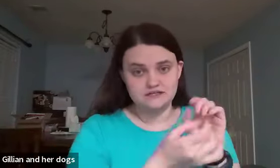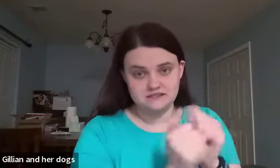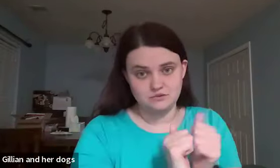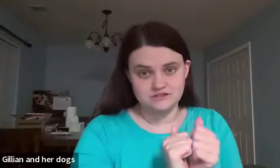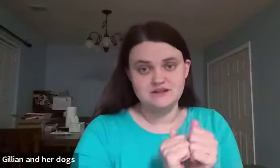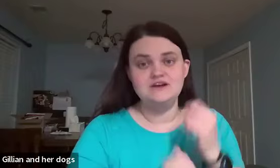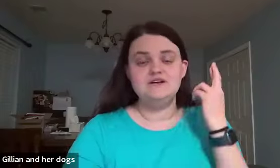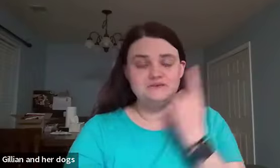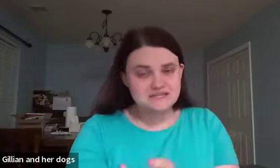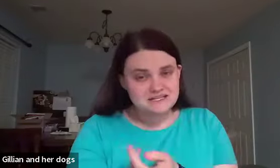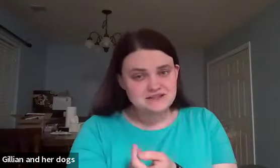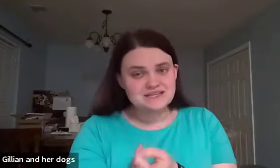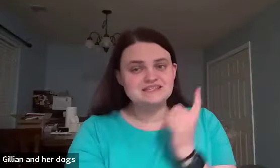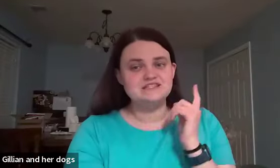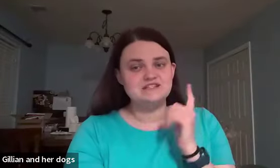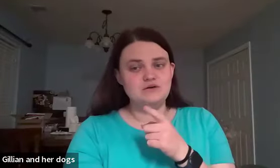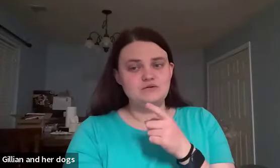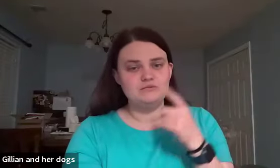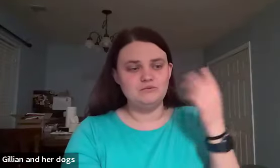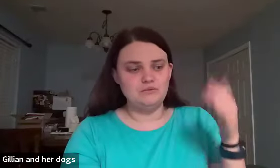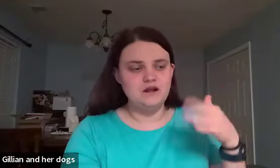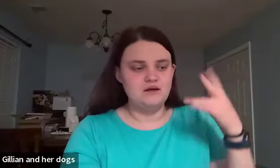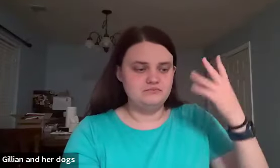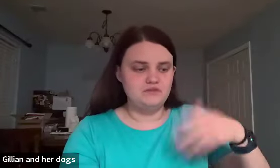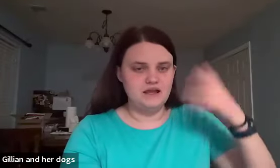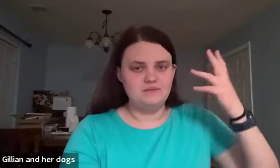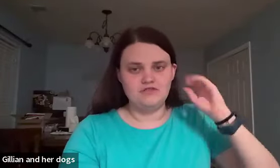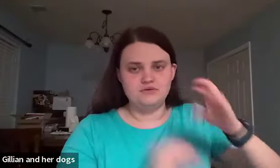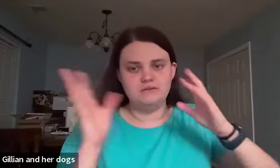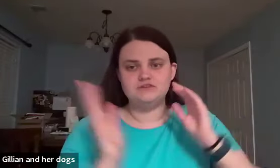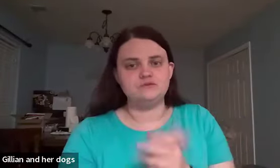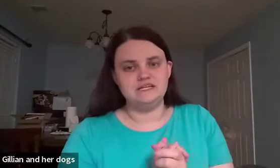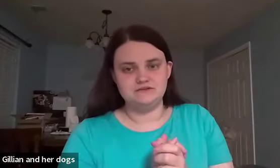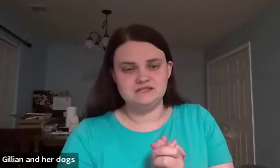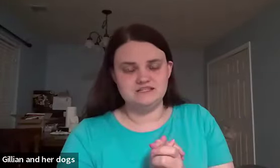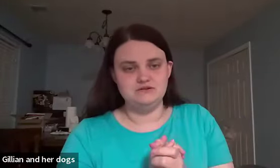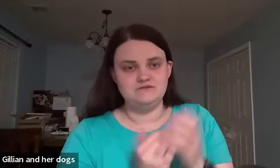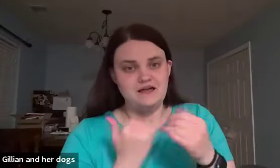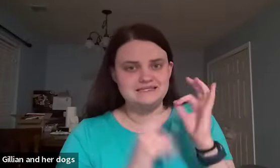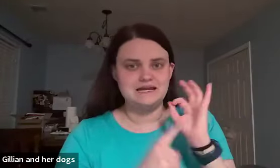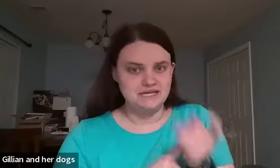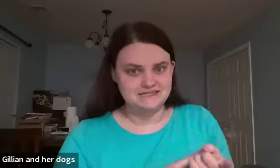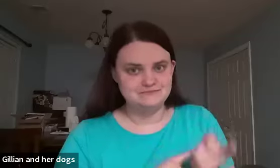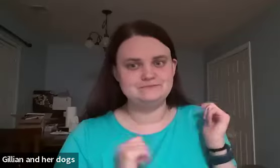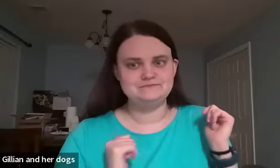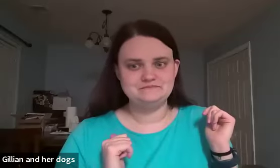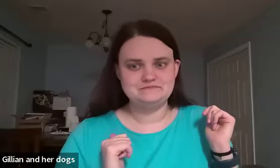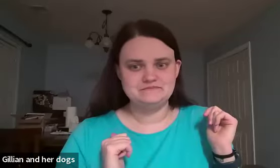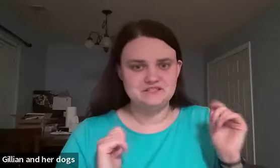related to sports. The reason I do this is so we're not like I'm not throwing about 20 different signs at you at the last 9 minutes.